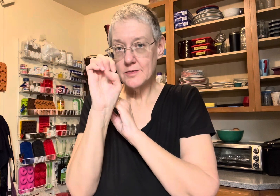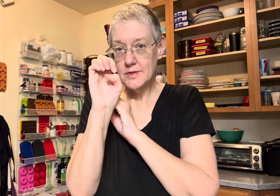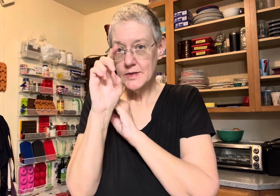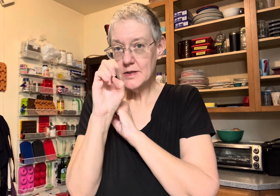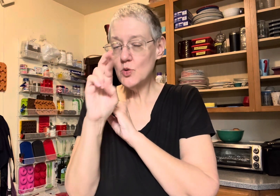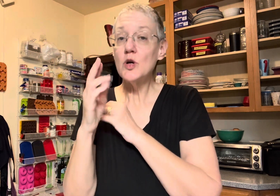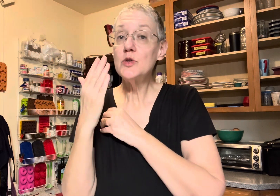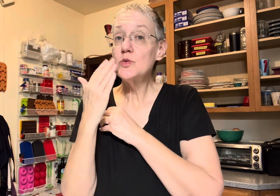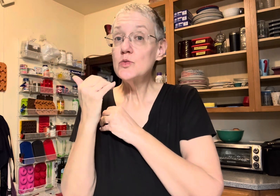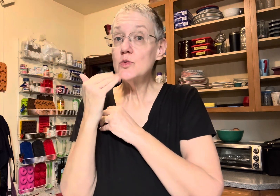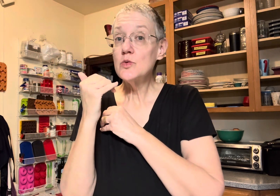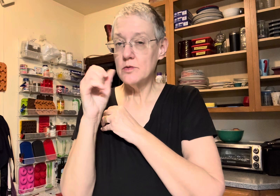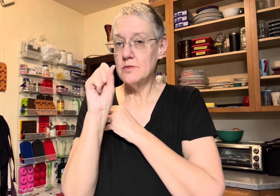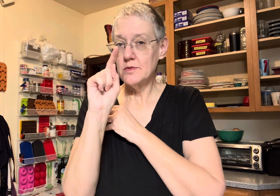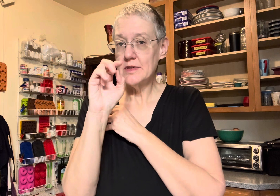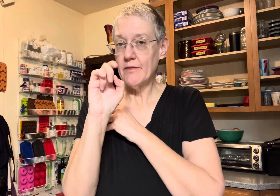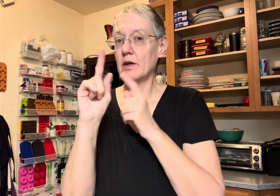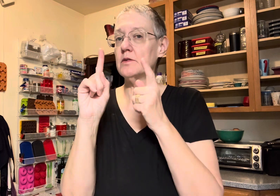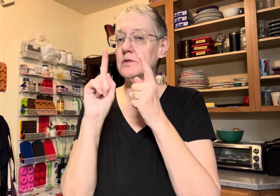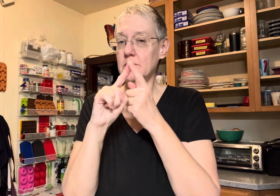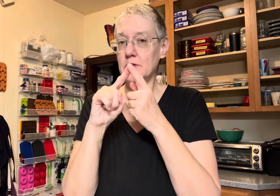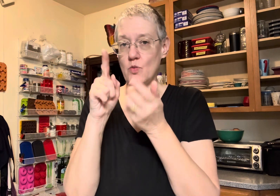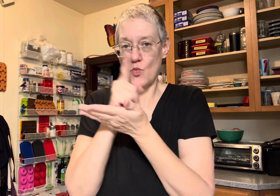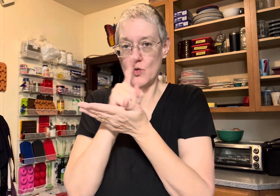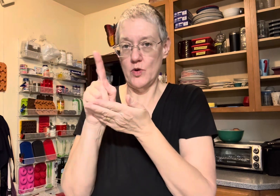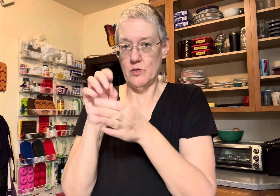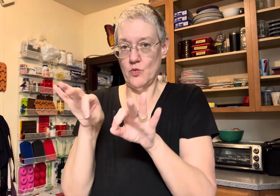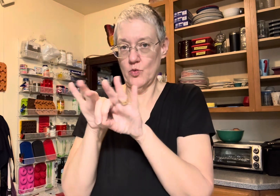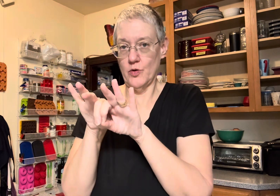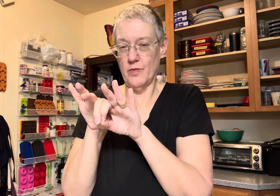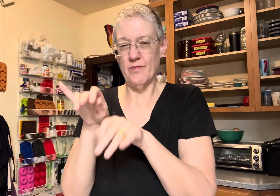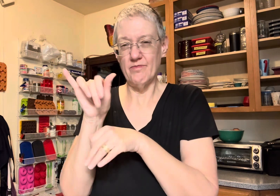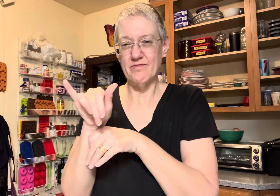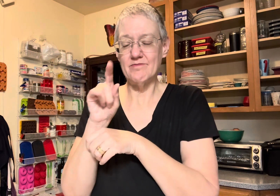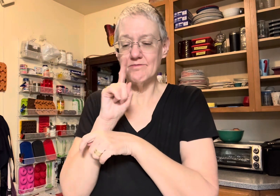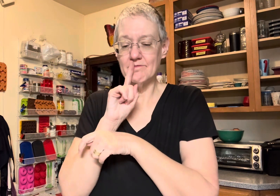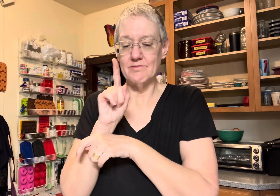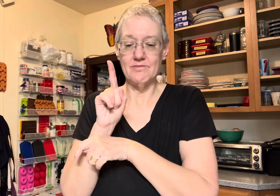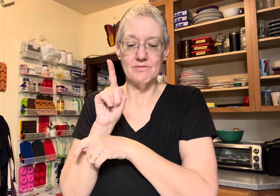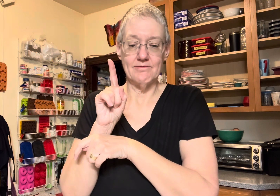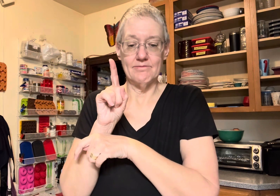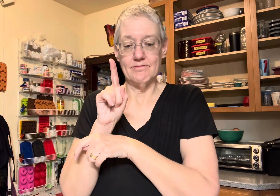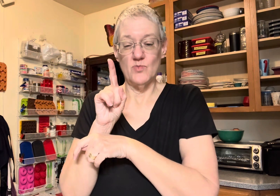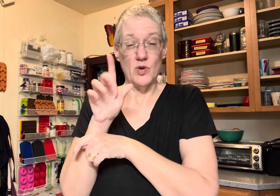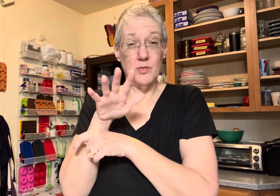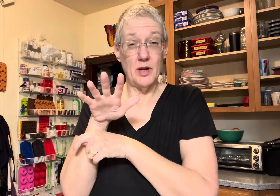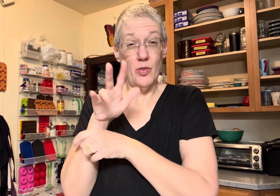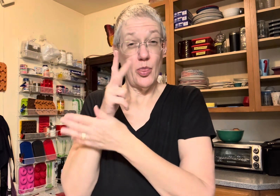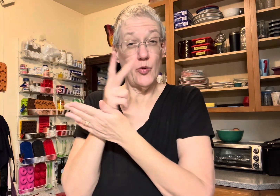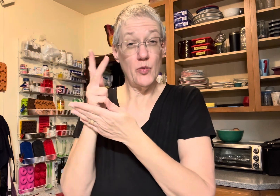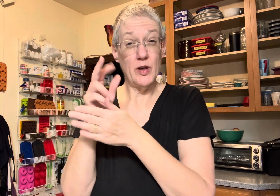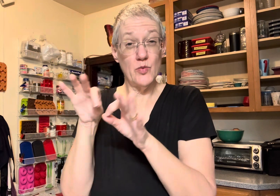don't add the chia seeds or the sweetener until the week of, when I dish up that